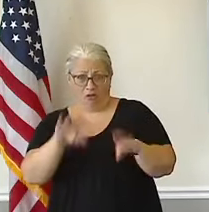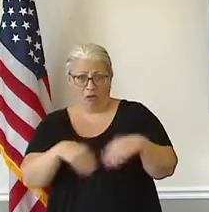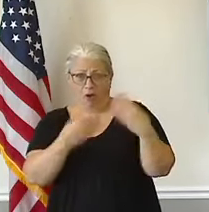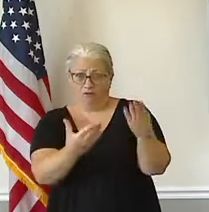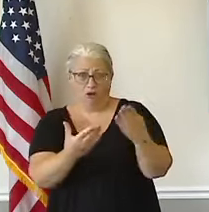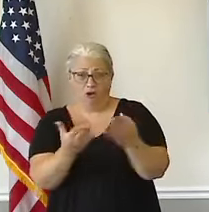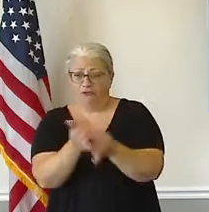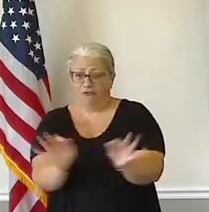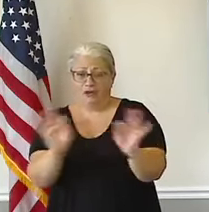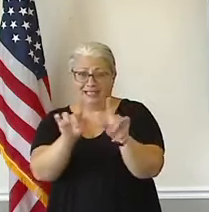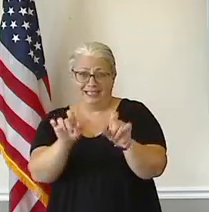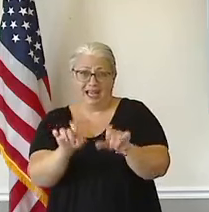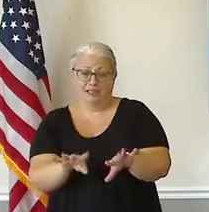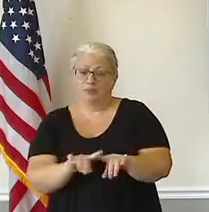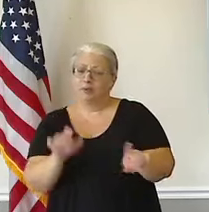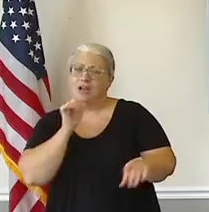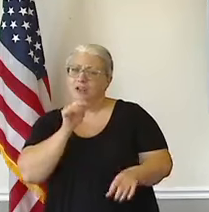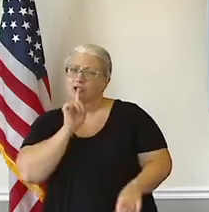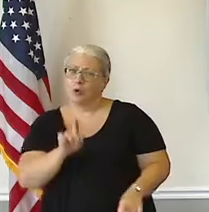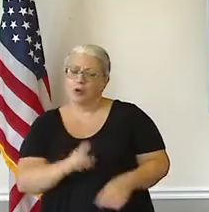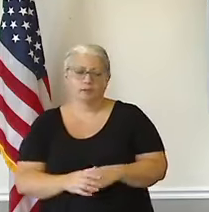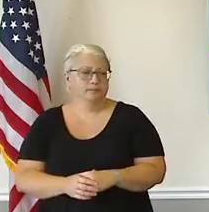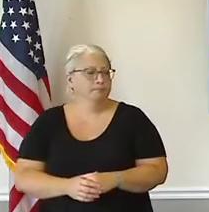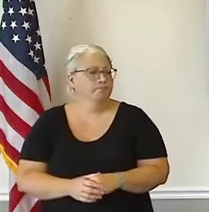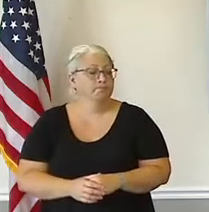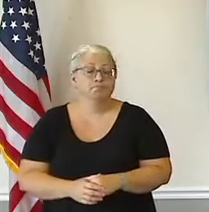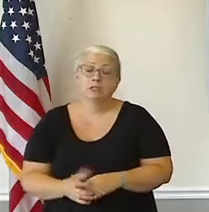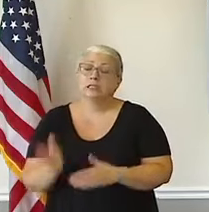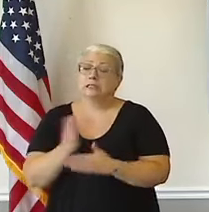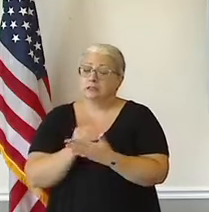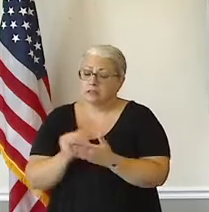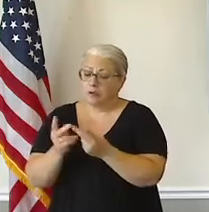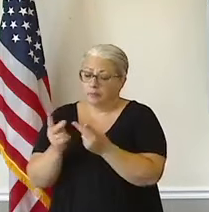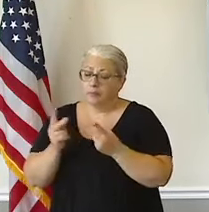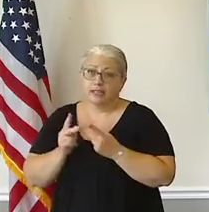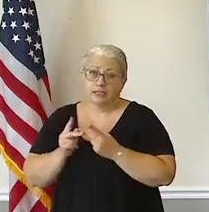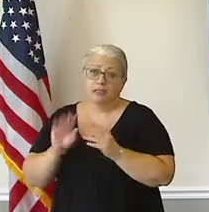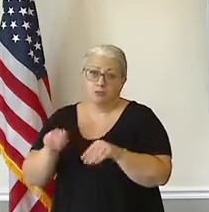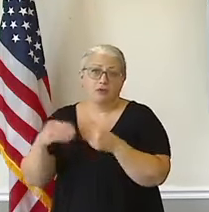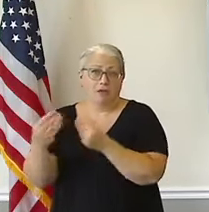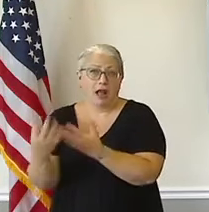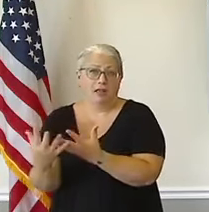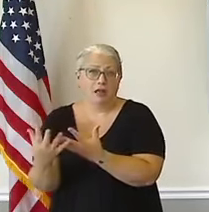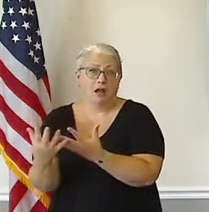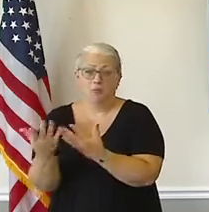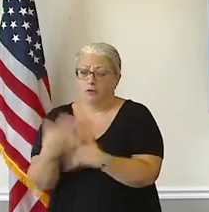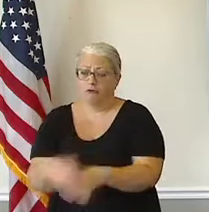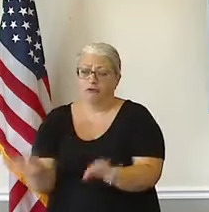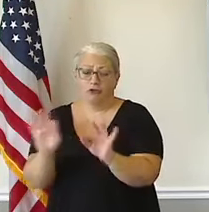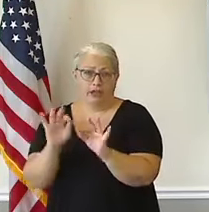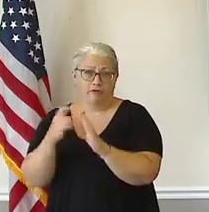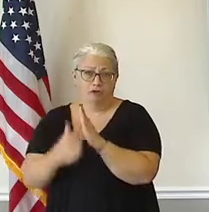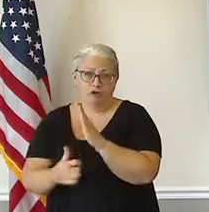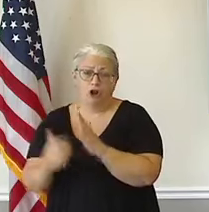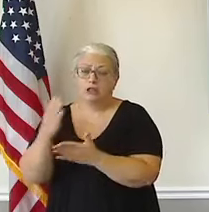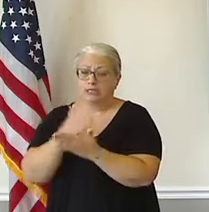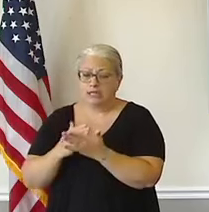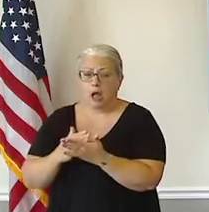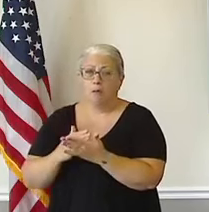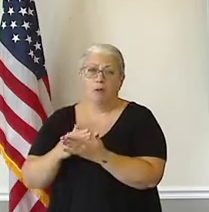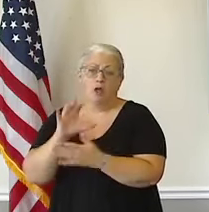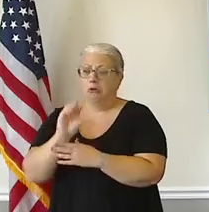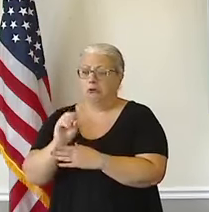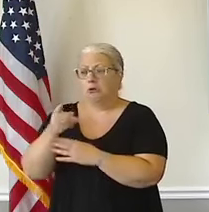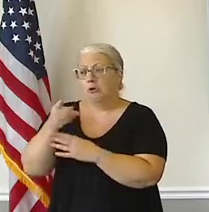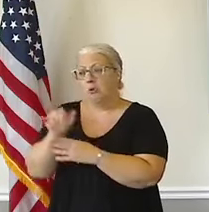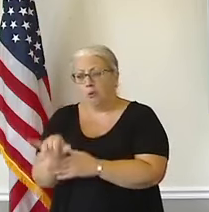there's certain facilities that are providing them at no charge. Some provide them at your copay if you have insurance, and